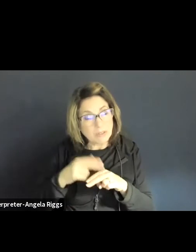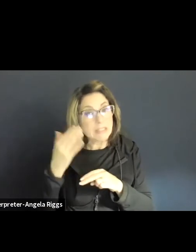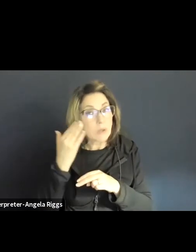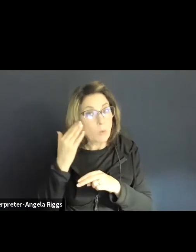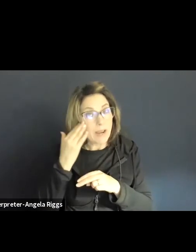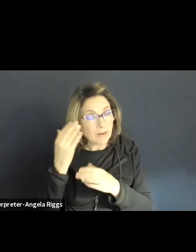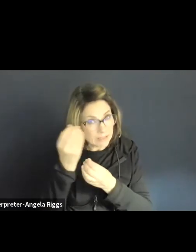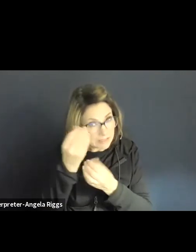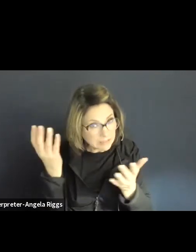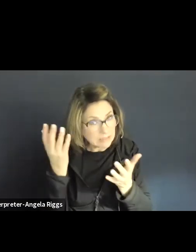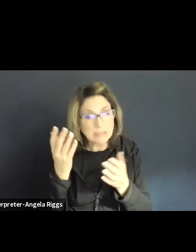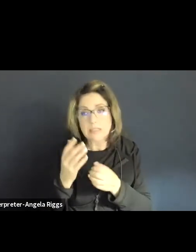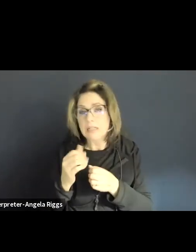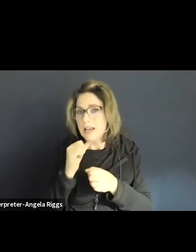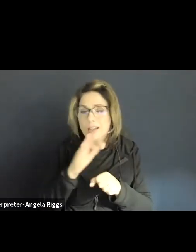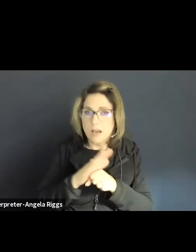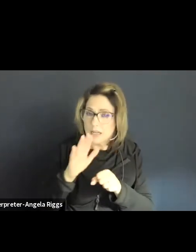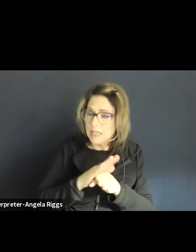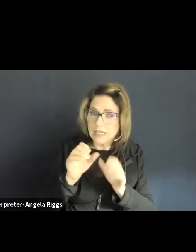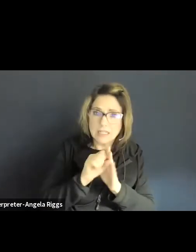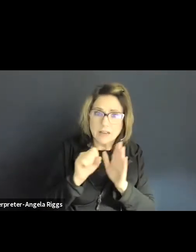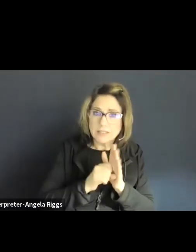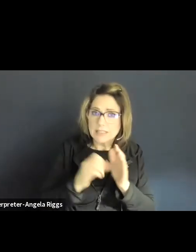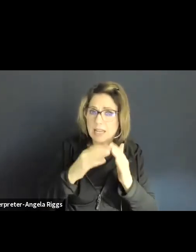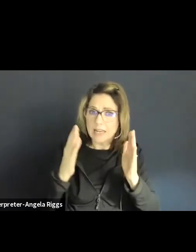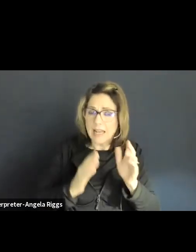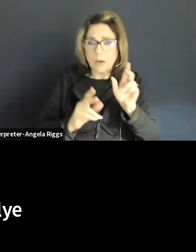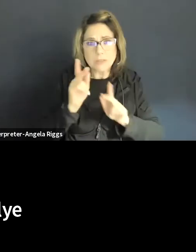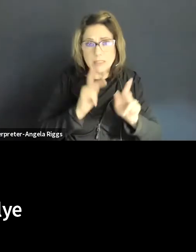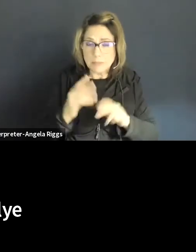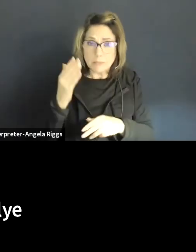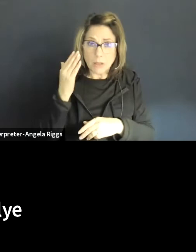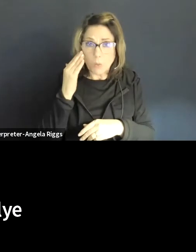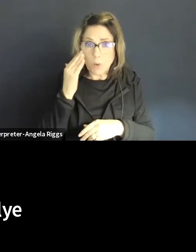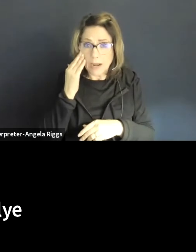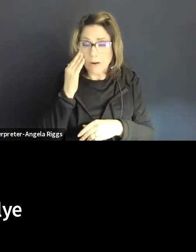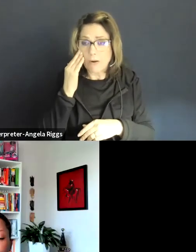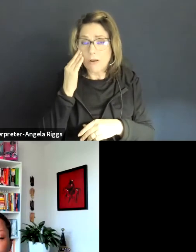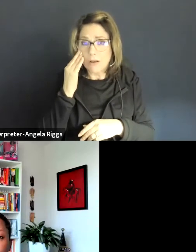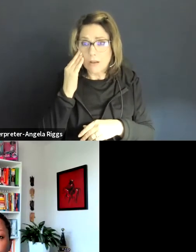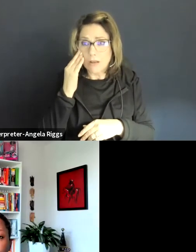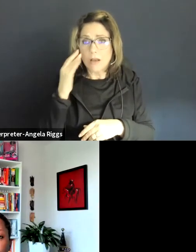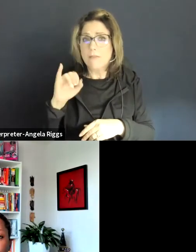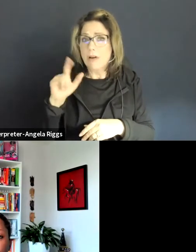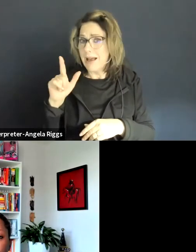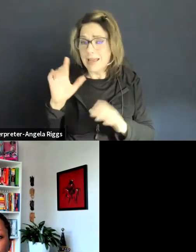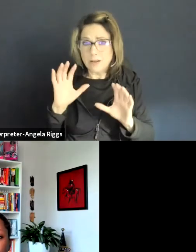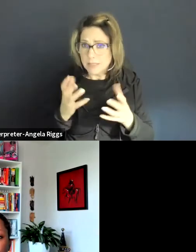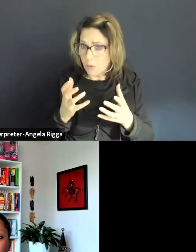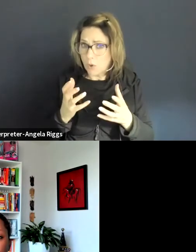enough state housing folks are aware of the IL network,